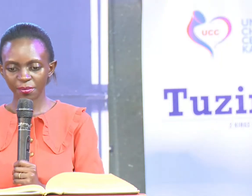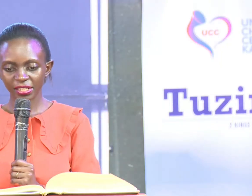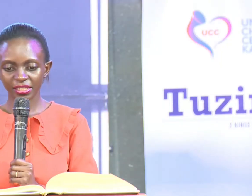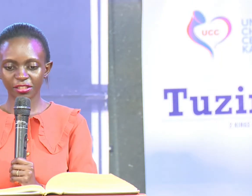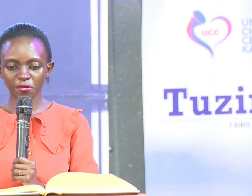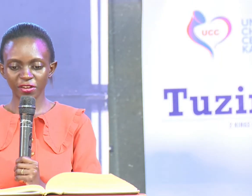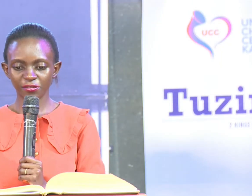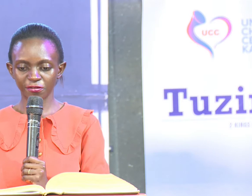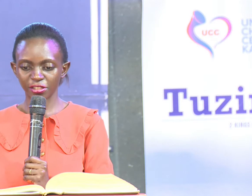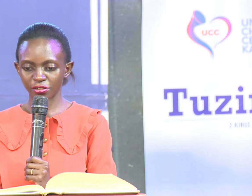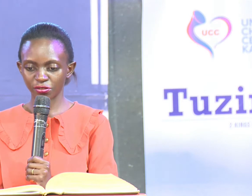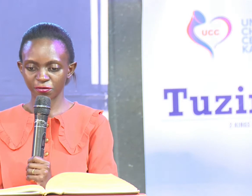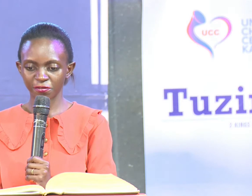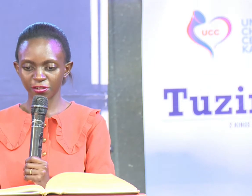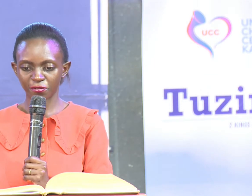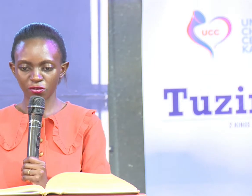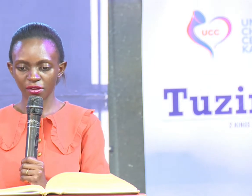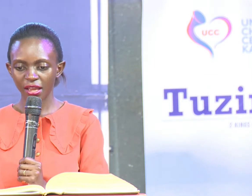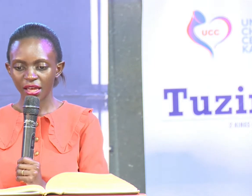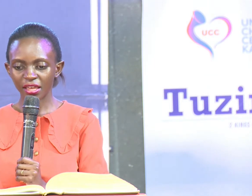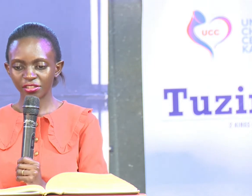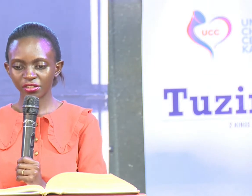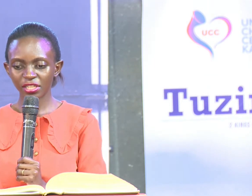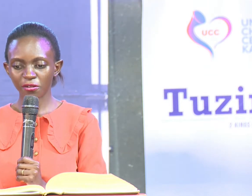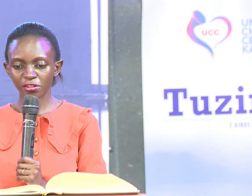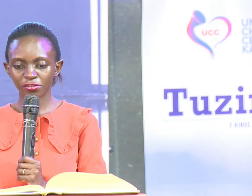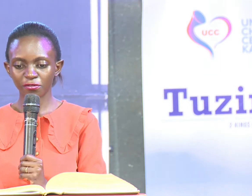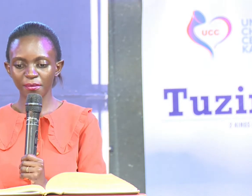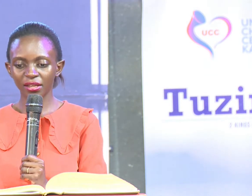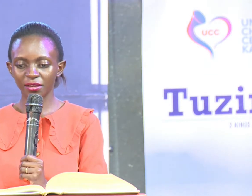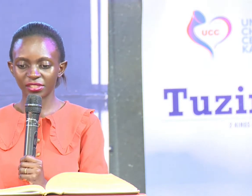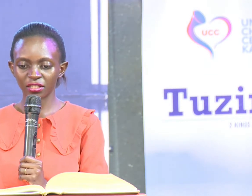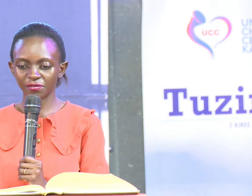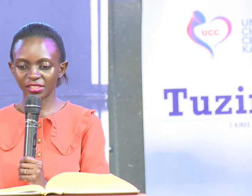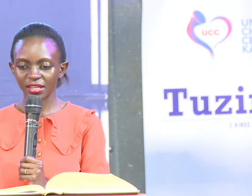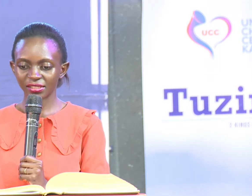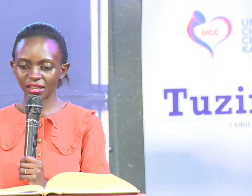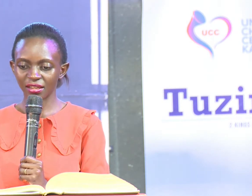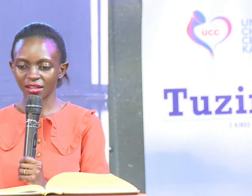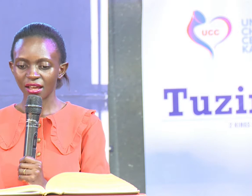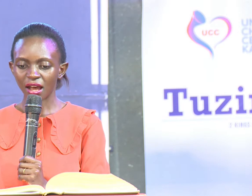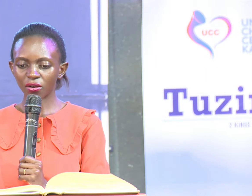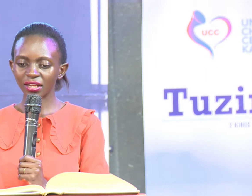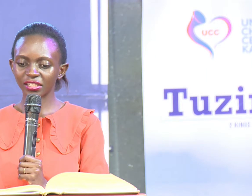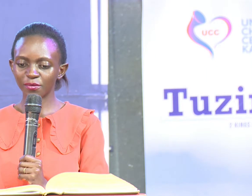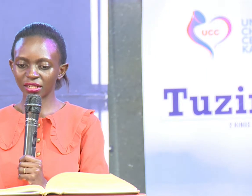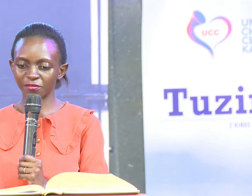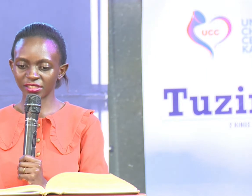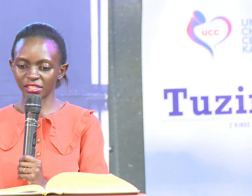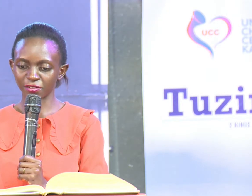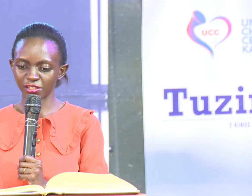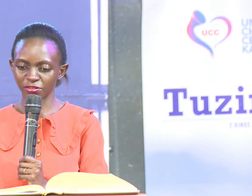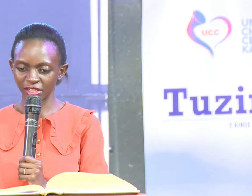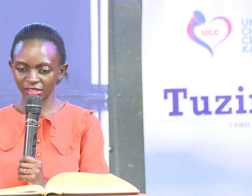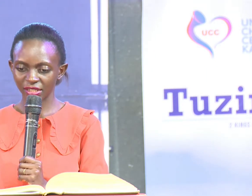John chapter 6 from verse 52 to 54. The Jews therefore strove among themselves, saying, how can this man give